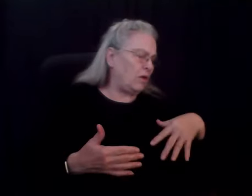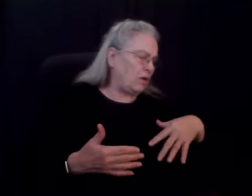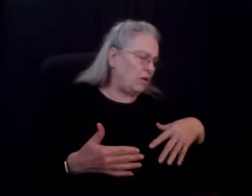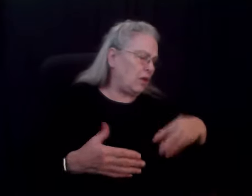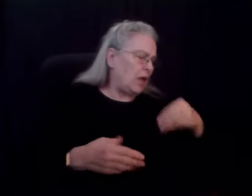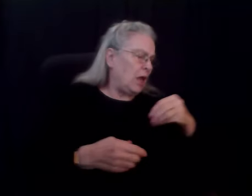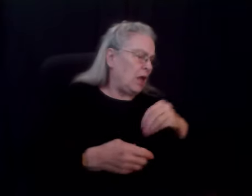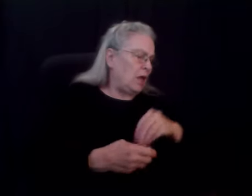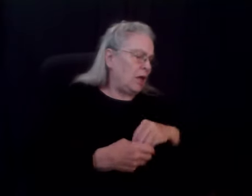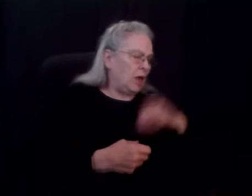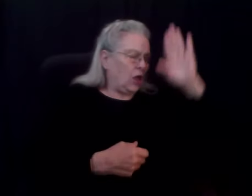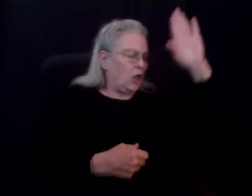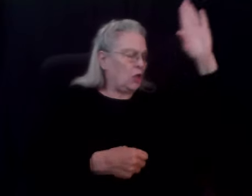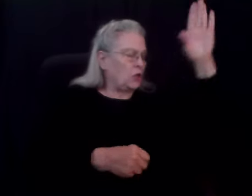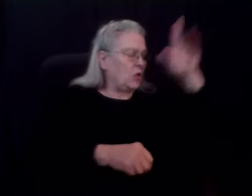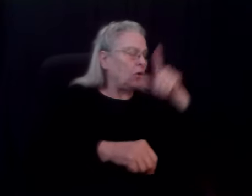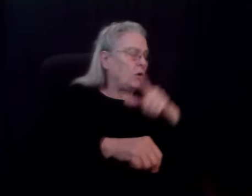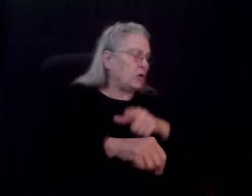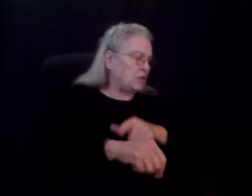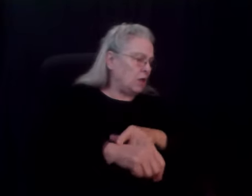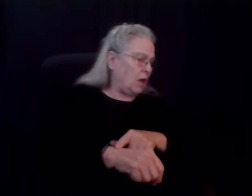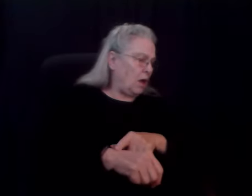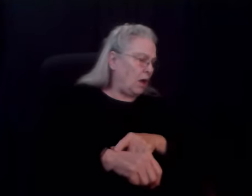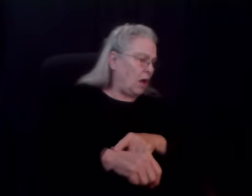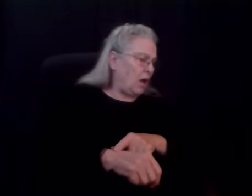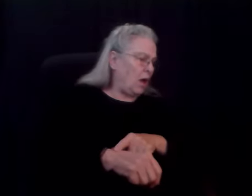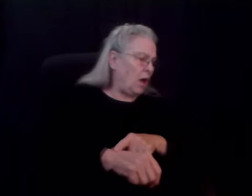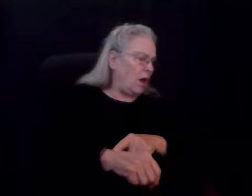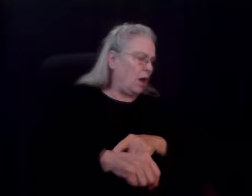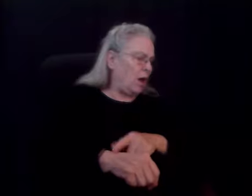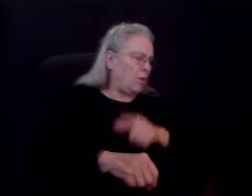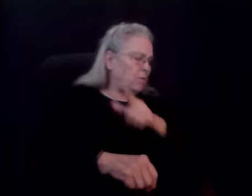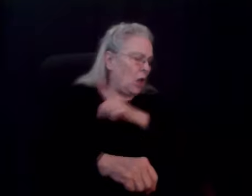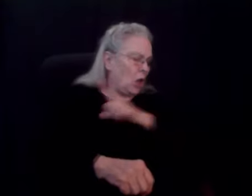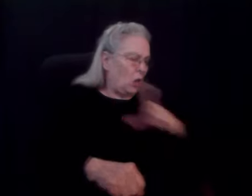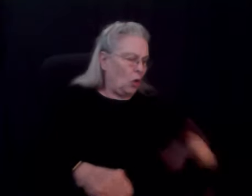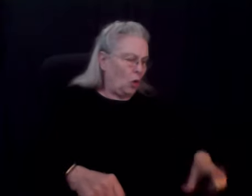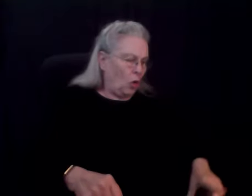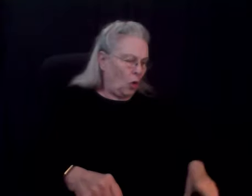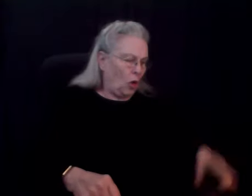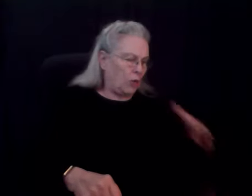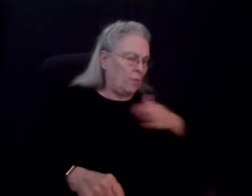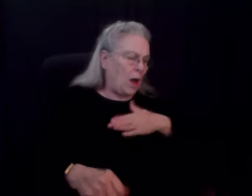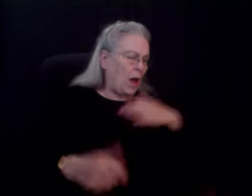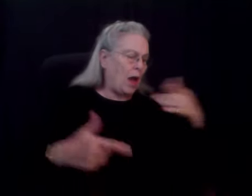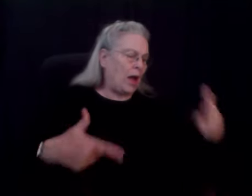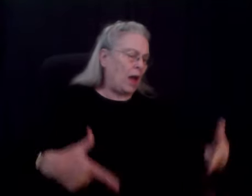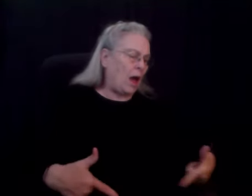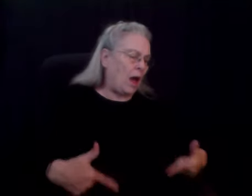beautiful in your time. Lord, my life